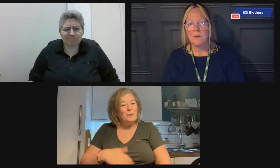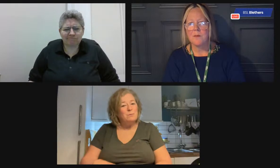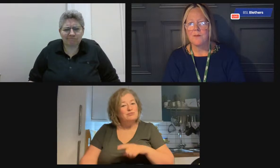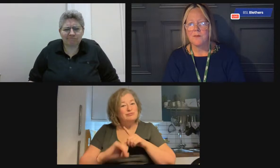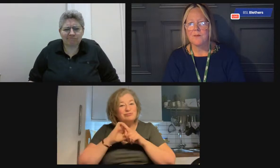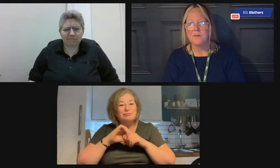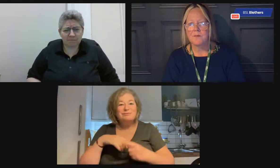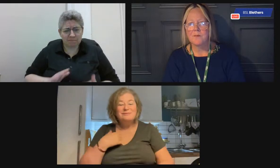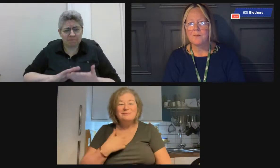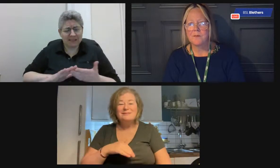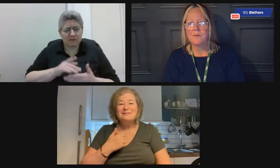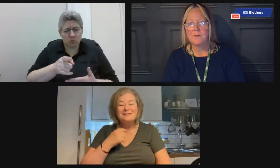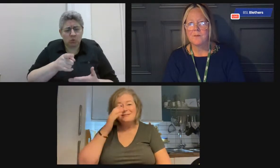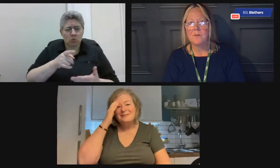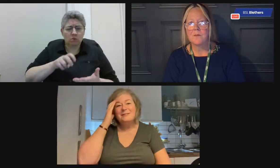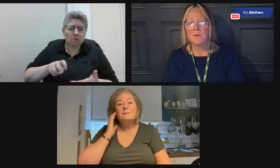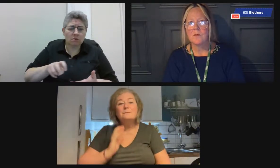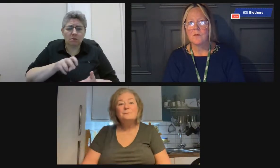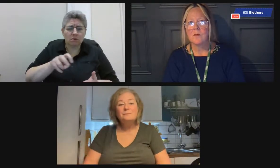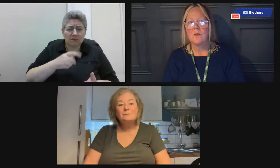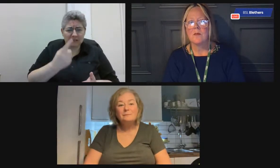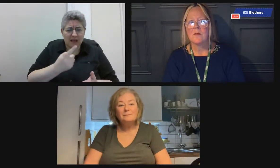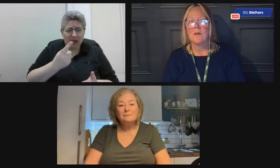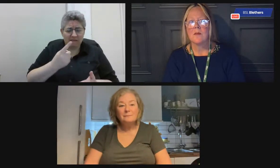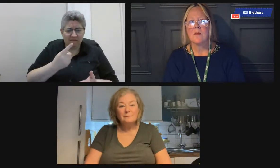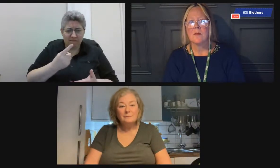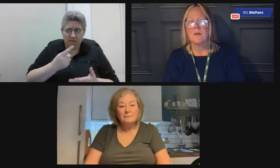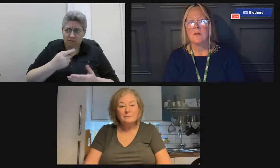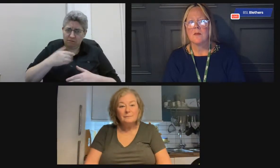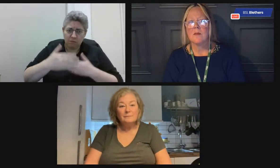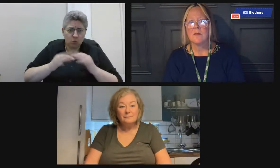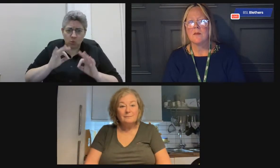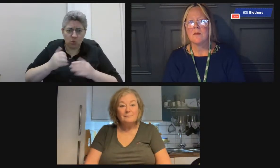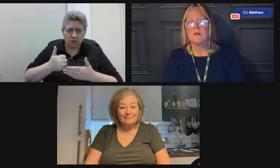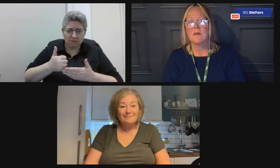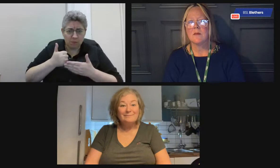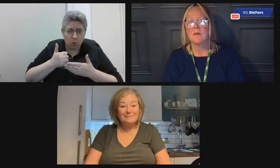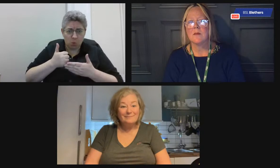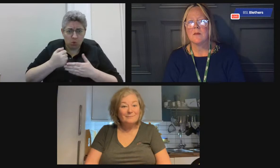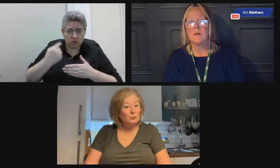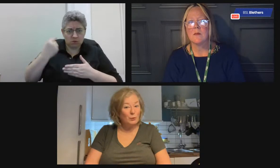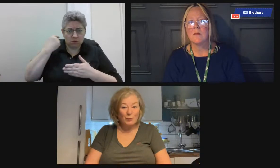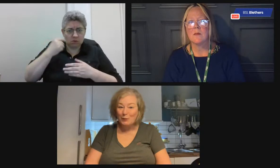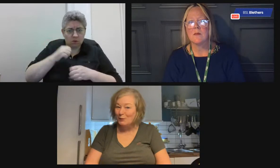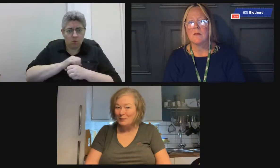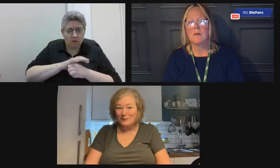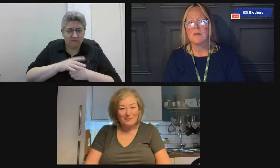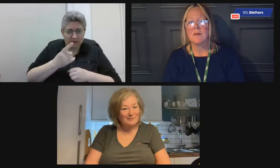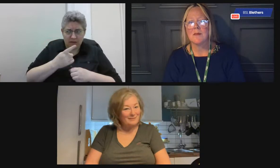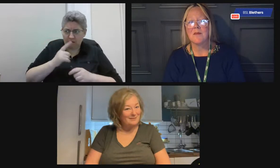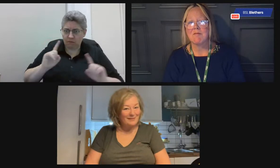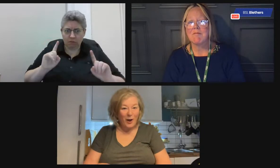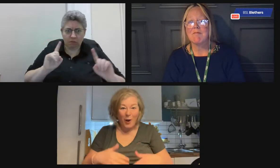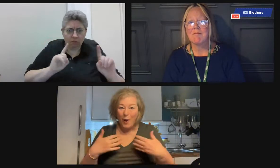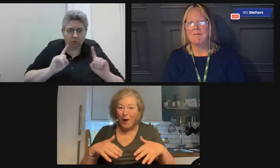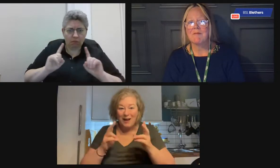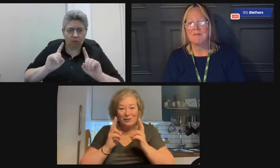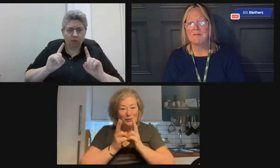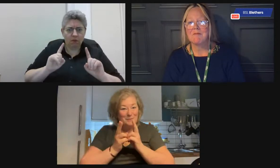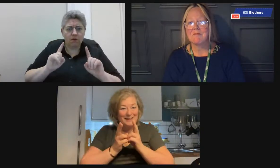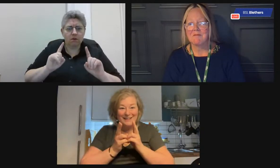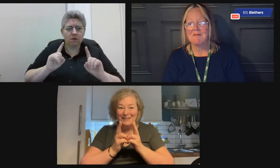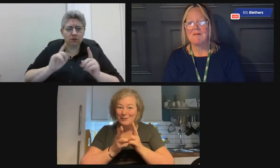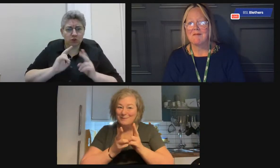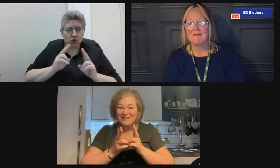do. It wasn't a great experience. It really did hit me. So your journey, in a way, was one that you